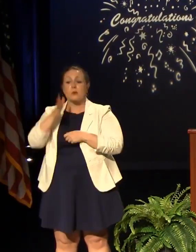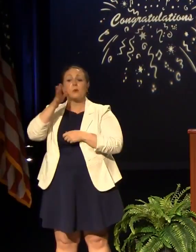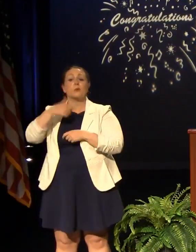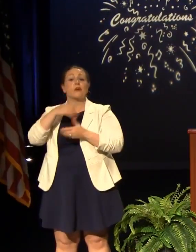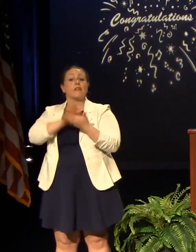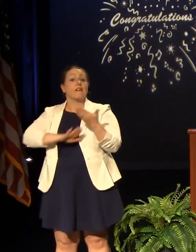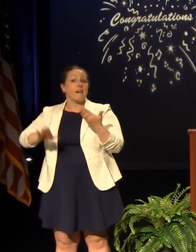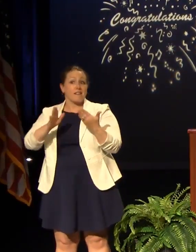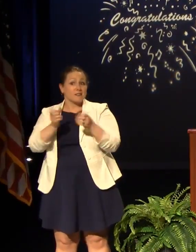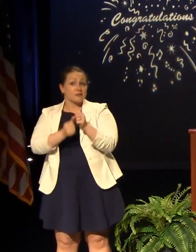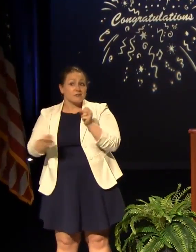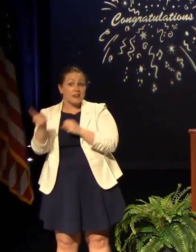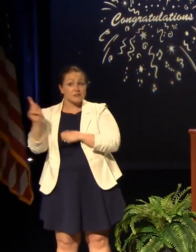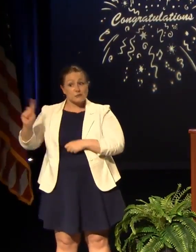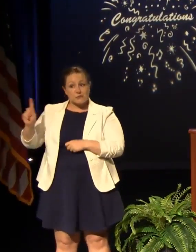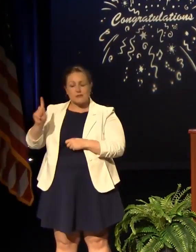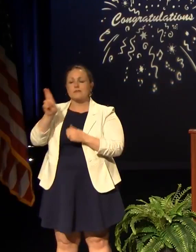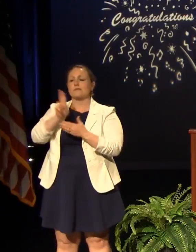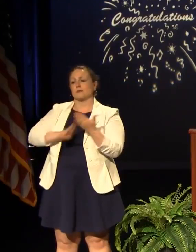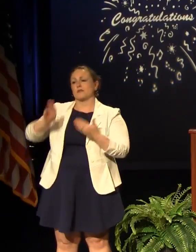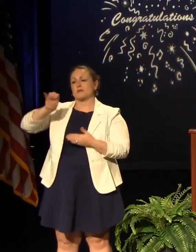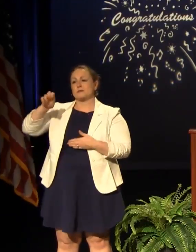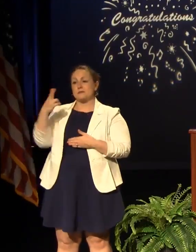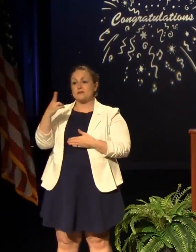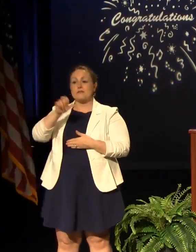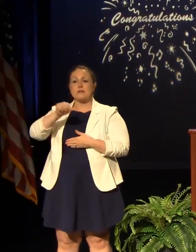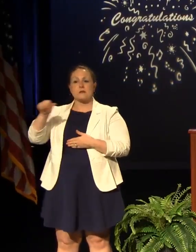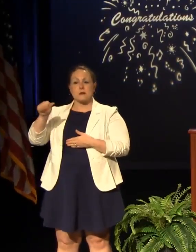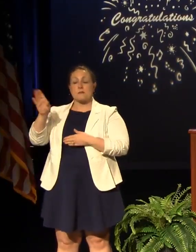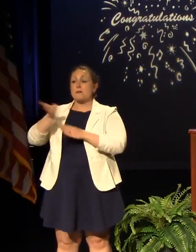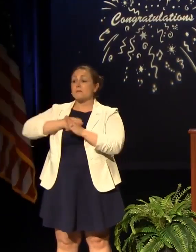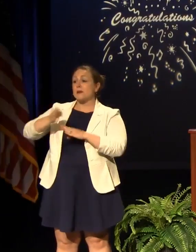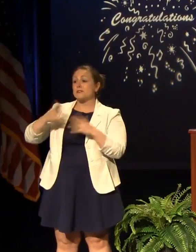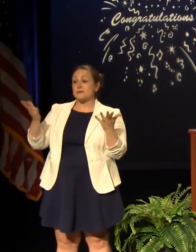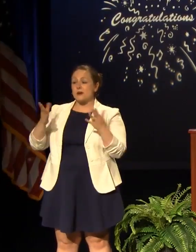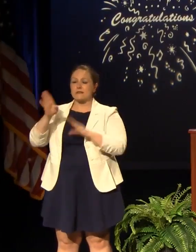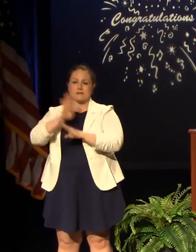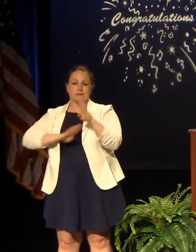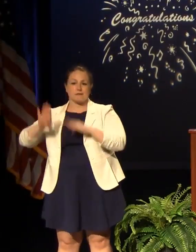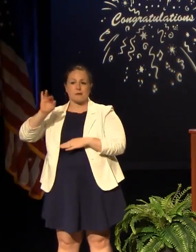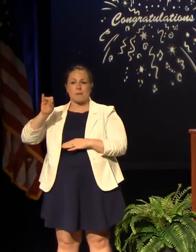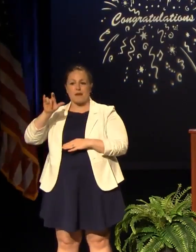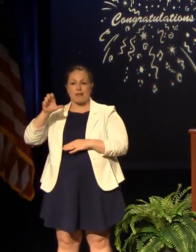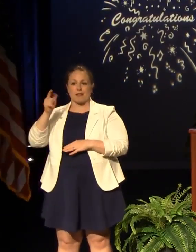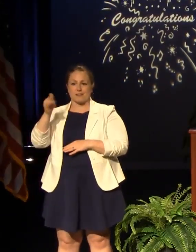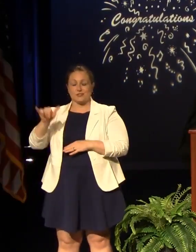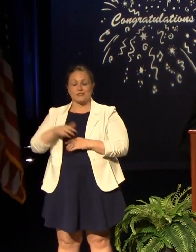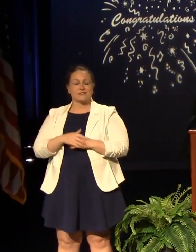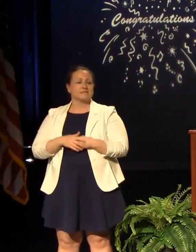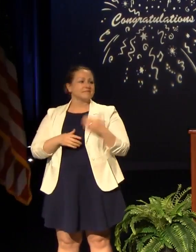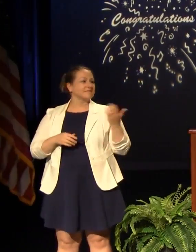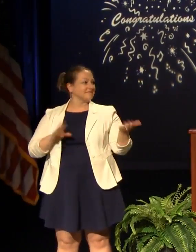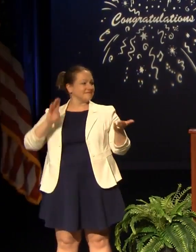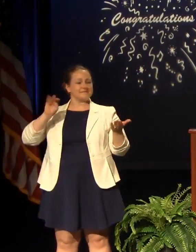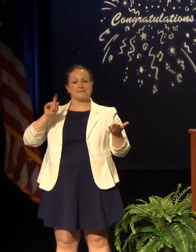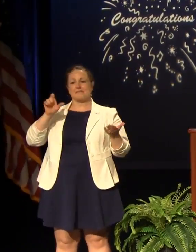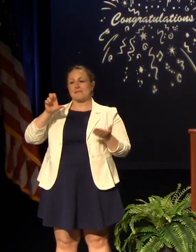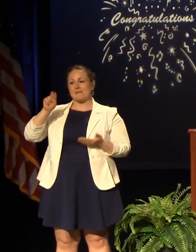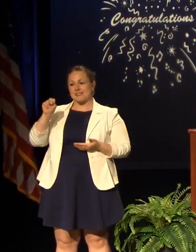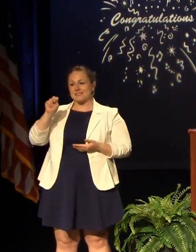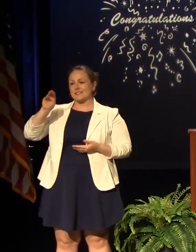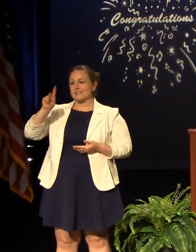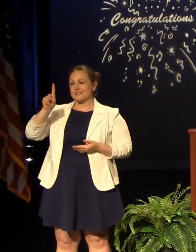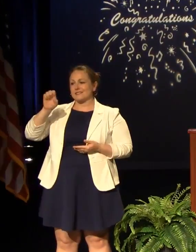Arbor in the fall and will major in biology. Ladies and gentlemen, Madison Demski.